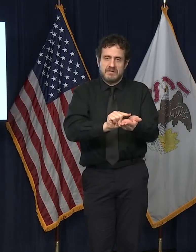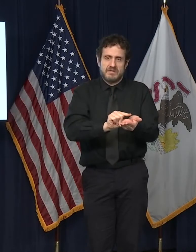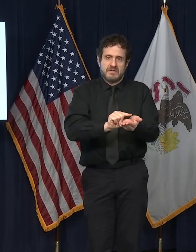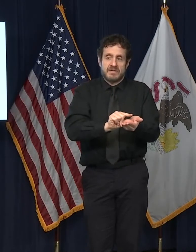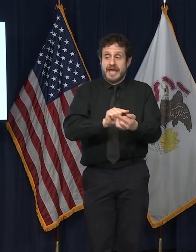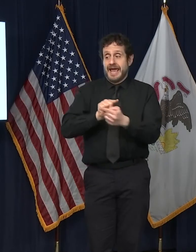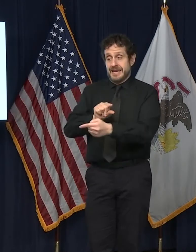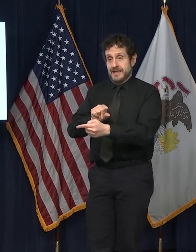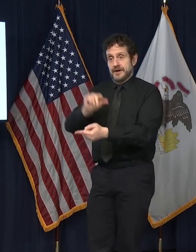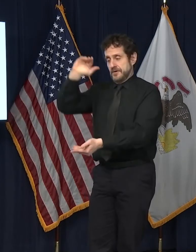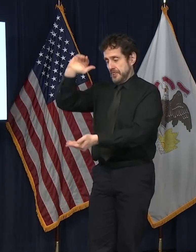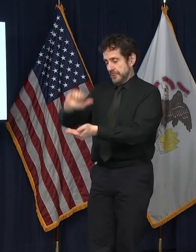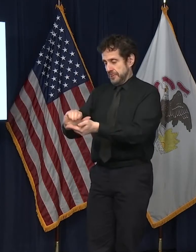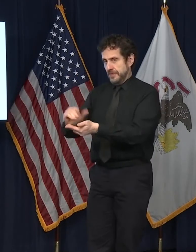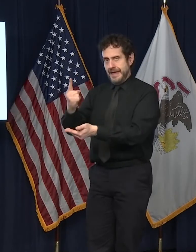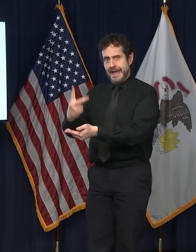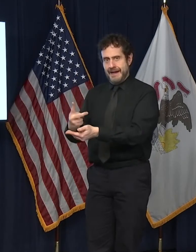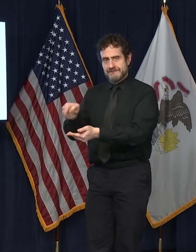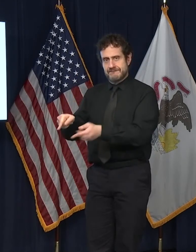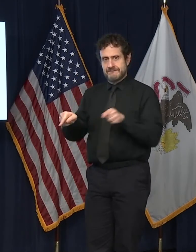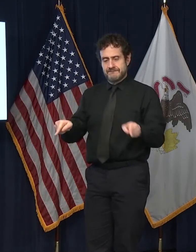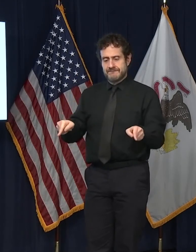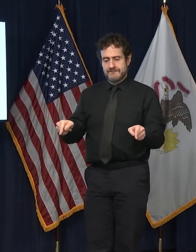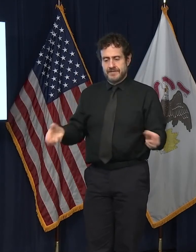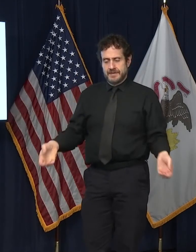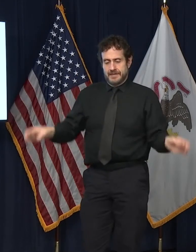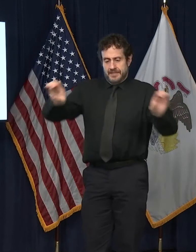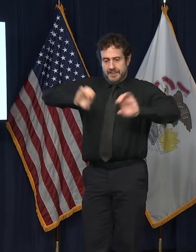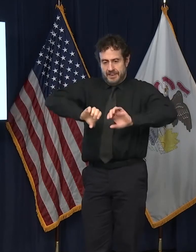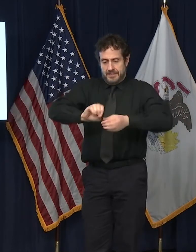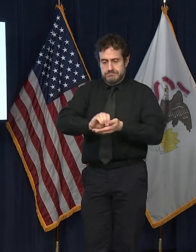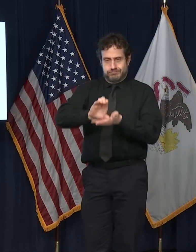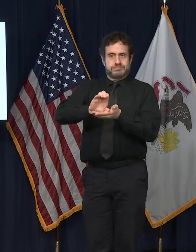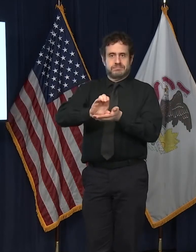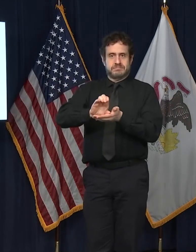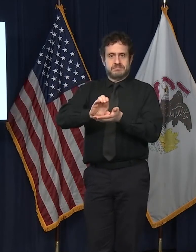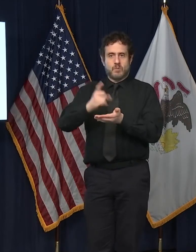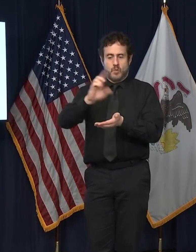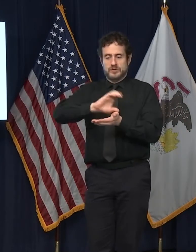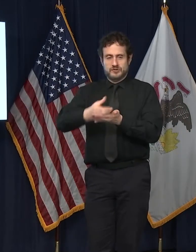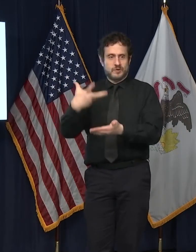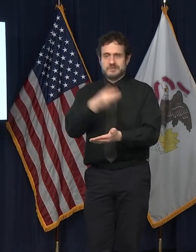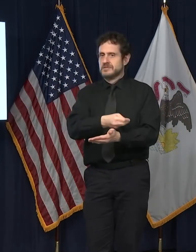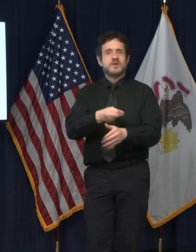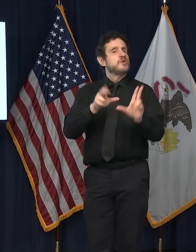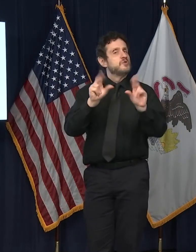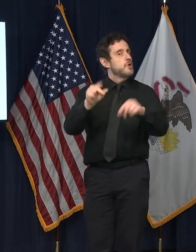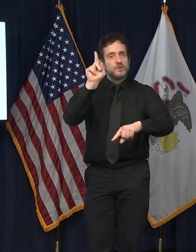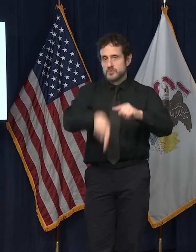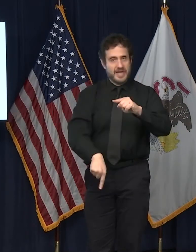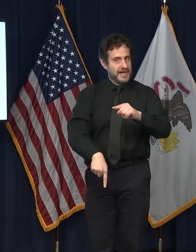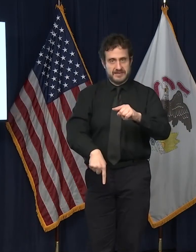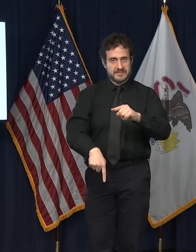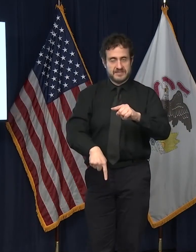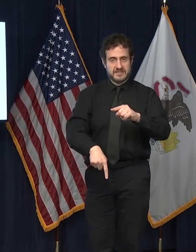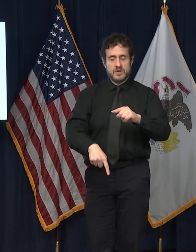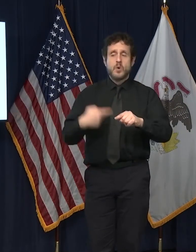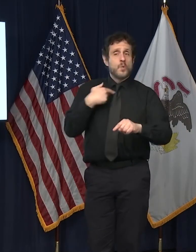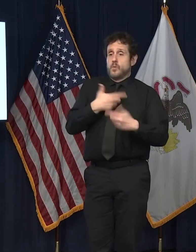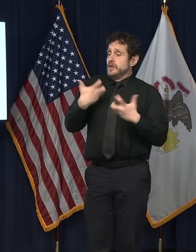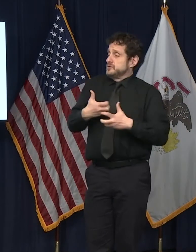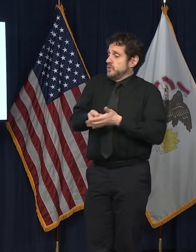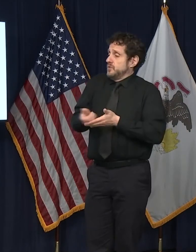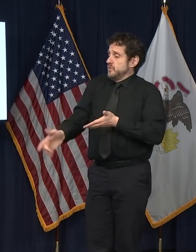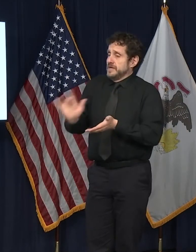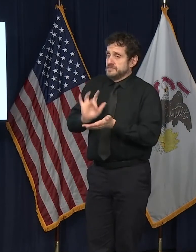with remnants from other vials. We don't want to waste any vaccine, but it's also